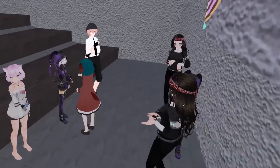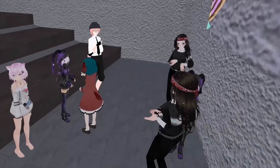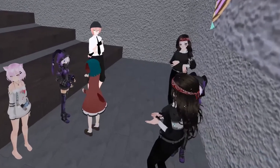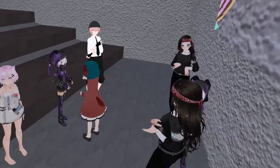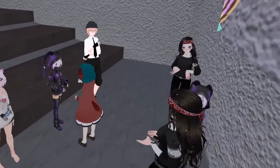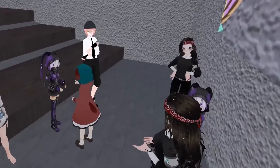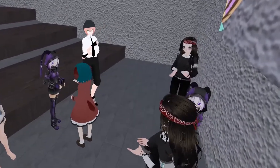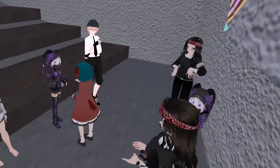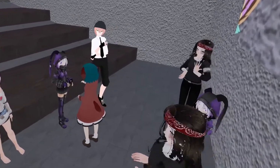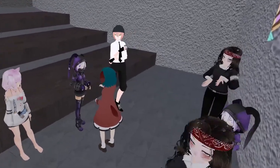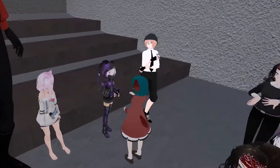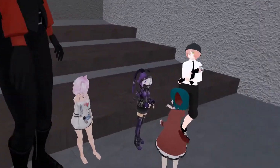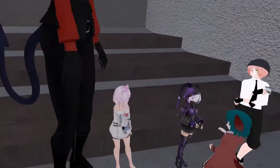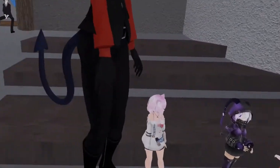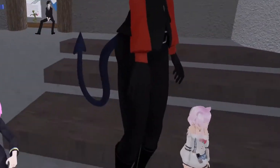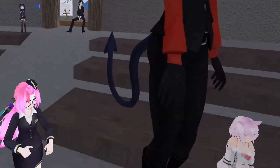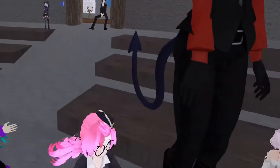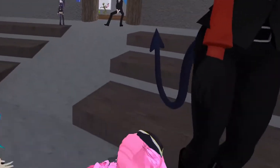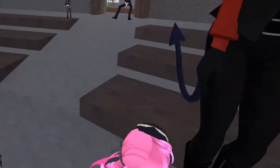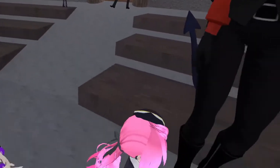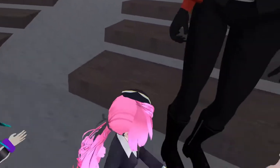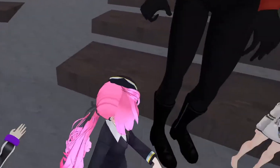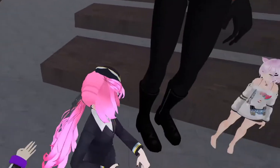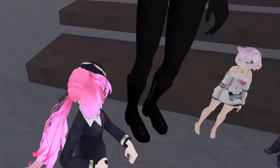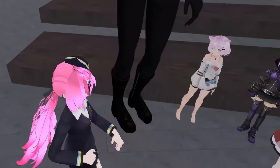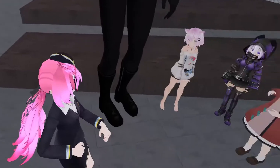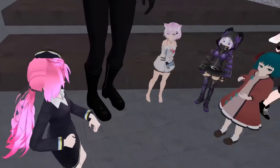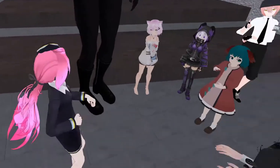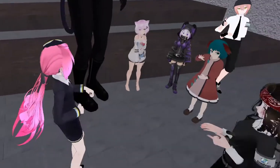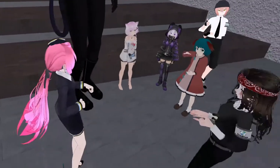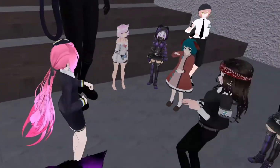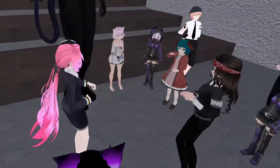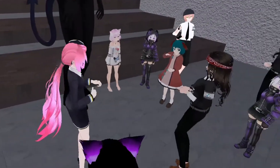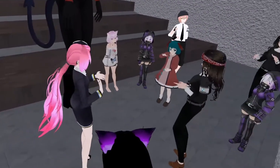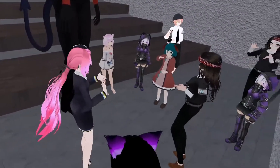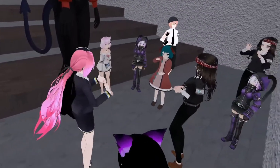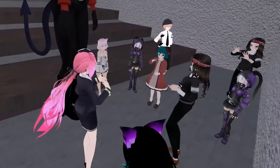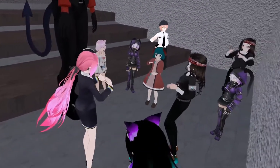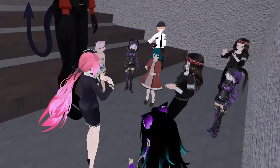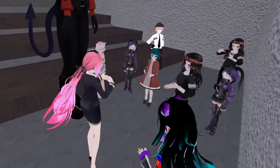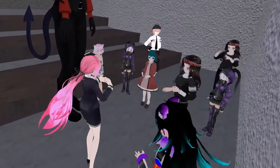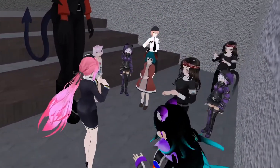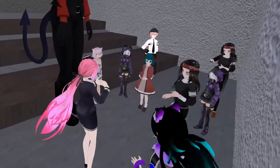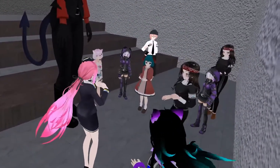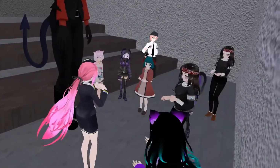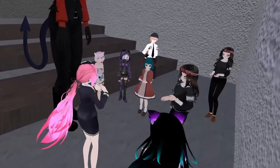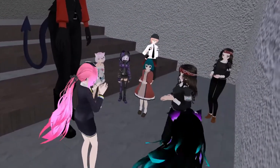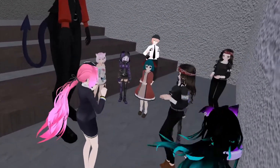All right, guys, how we looking? How we feeling? Alright, so Almost done. We're just Almost? making the timing Yeah. down. We're Real just trying to get close? the timing